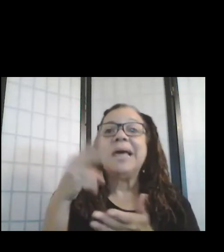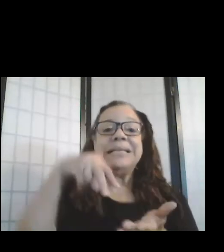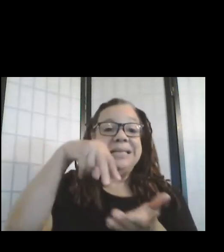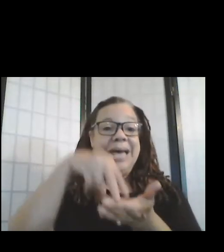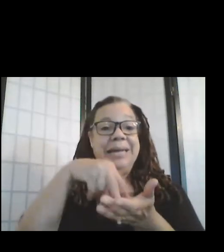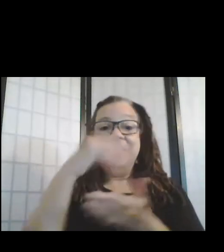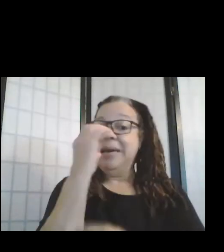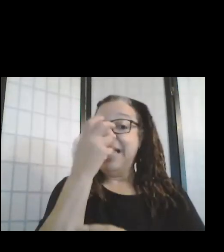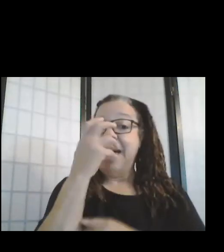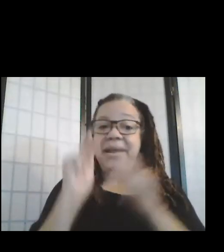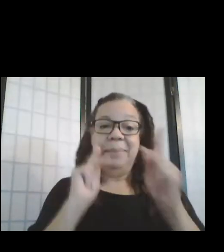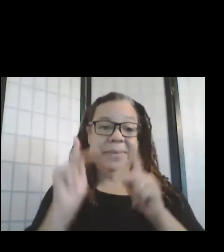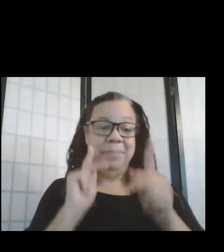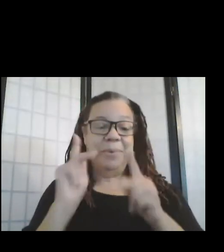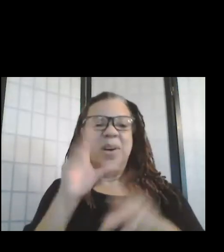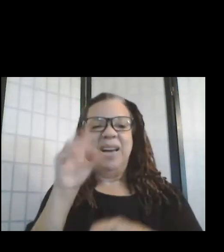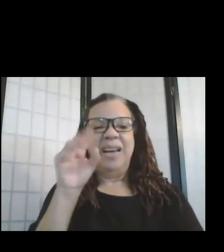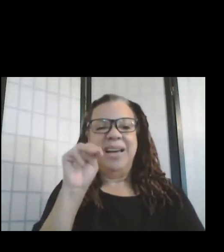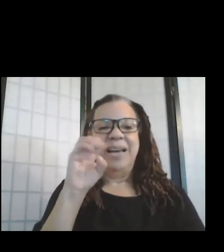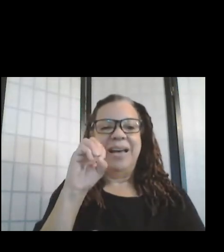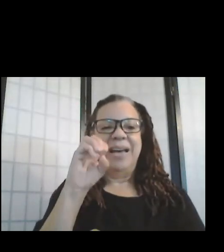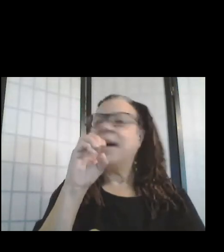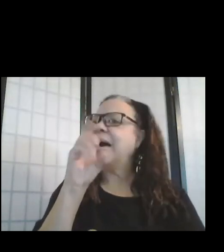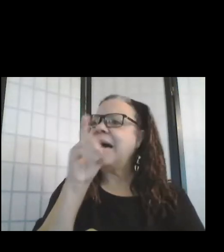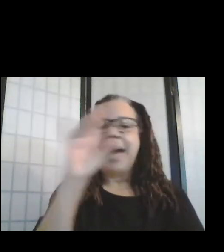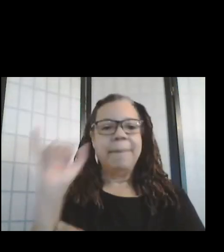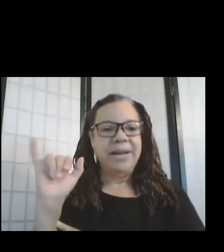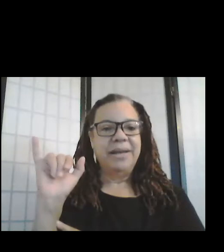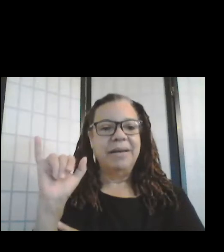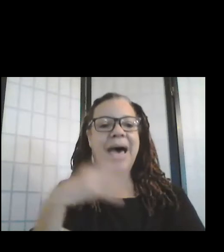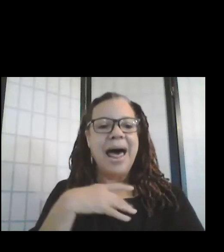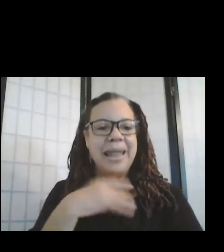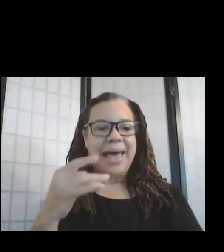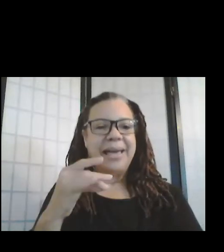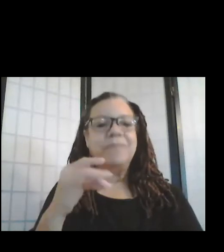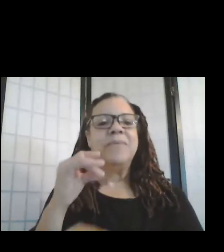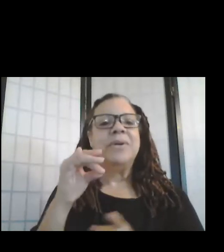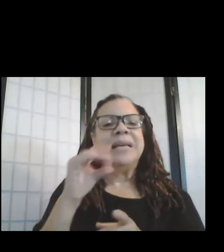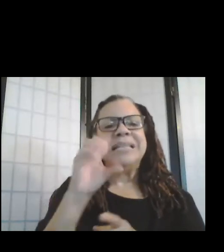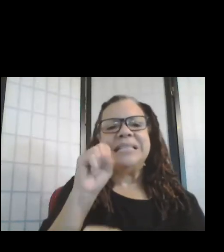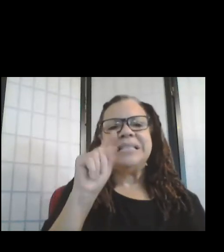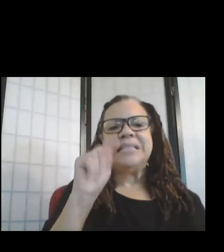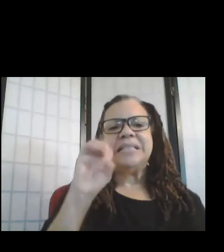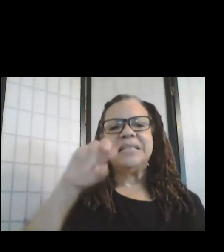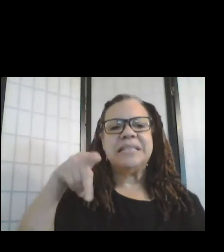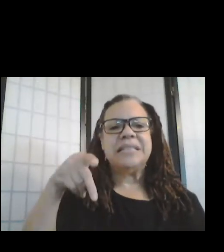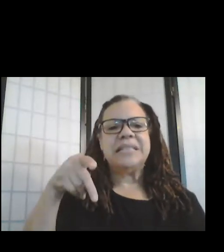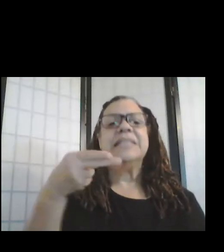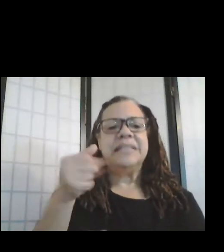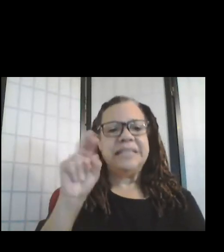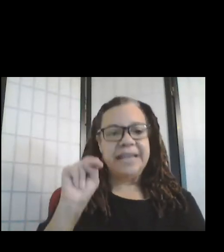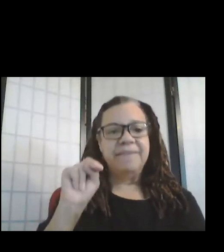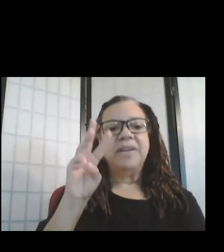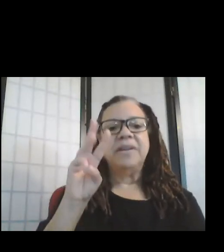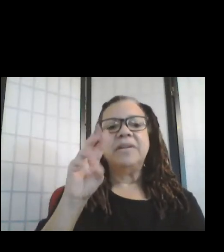comedians. And one guy whose work I really like, who's actually a local guy, I think he's from Cambridge originally, Stephen Wright, who's got